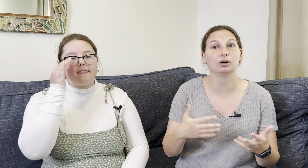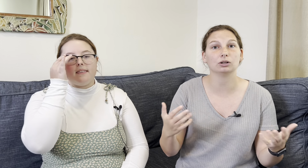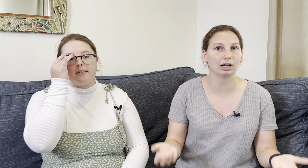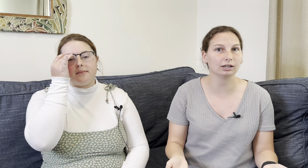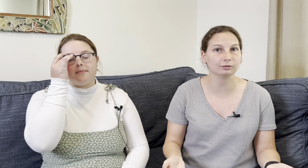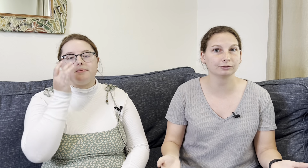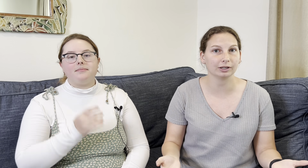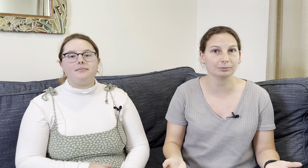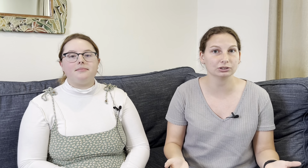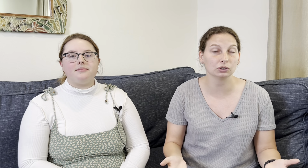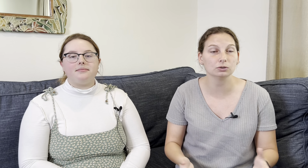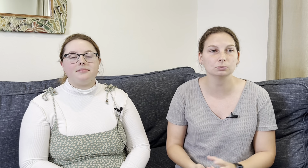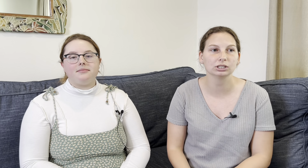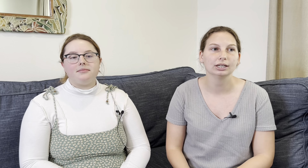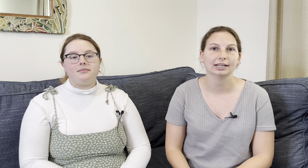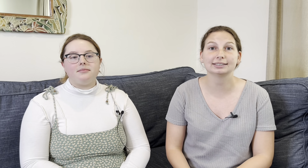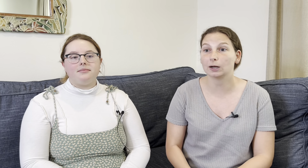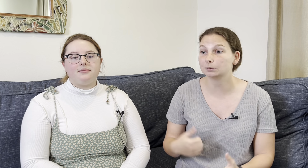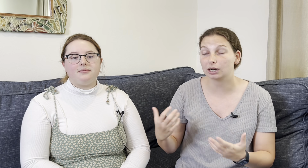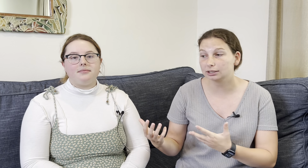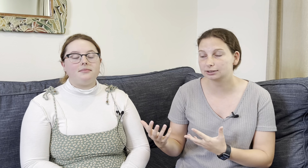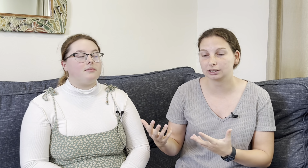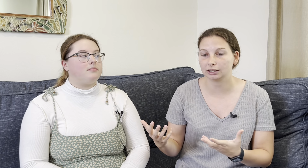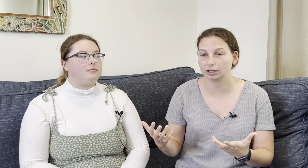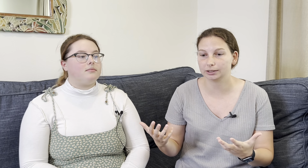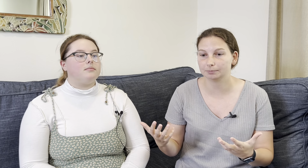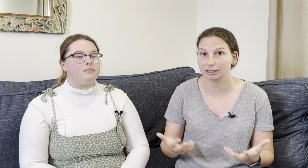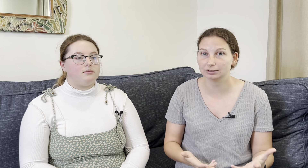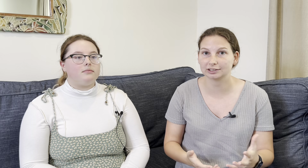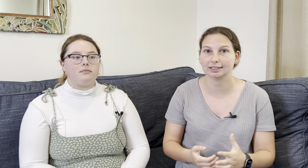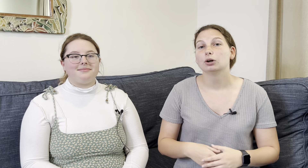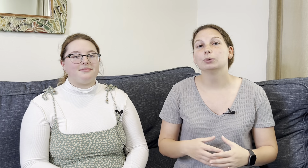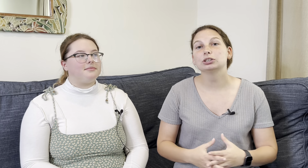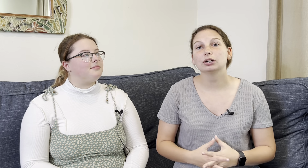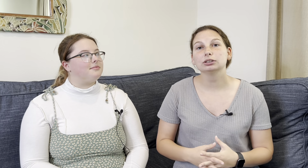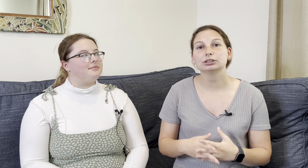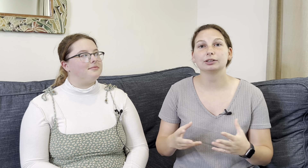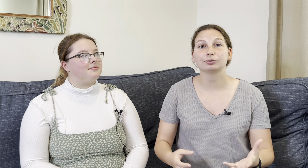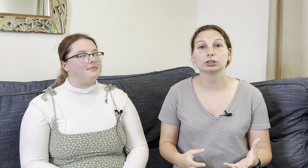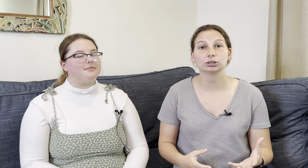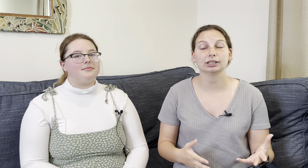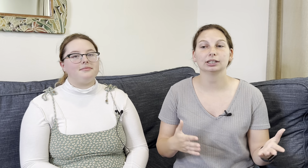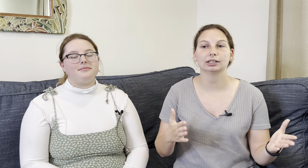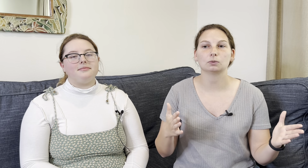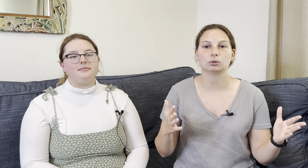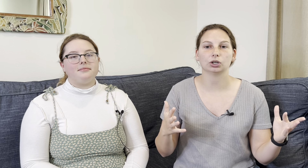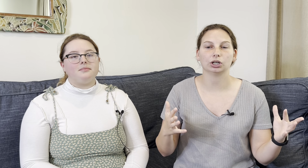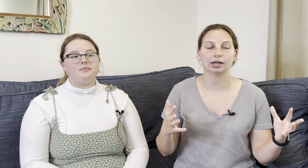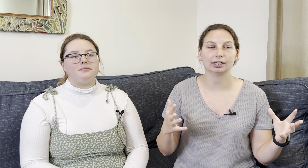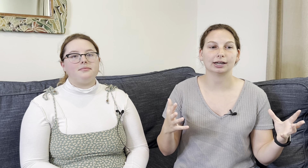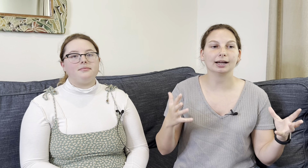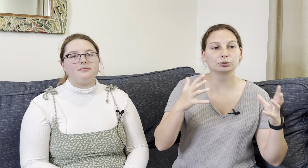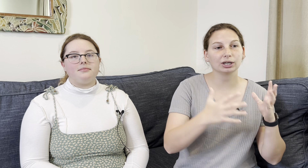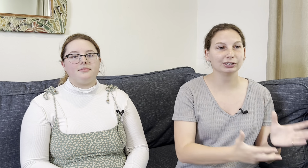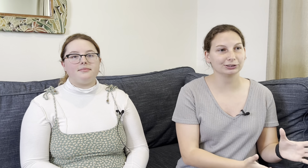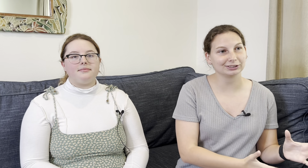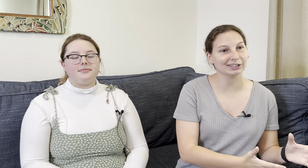lot of families' homes. It's helped us in babysitting. When toddlers get frustrated or I'm trying to understand